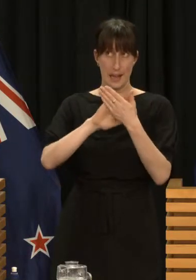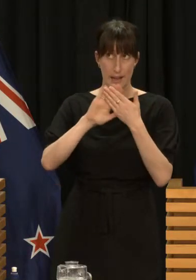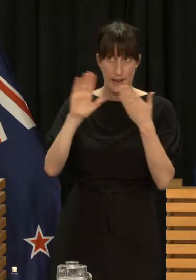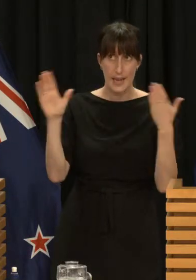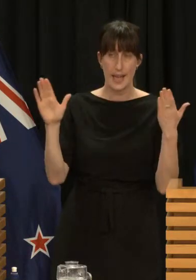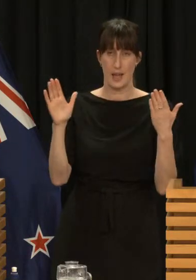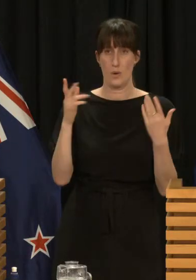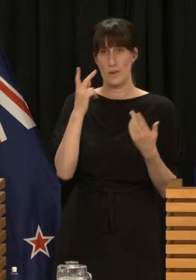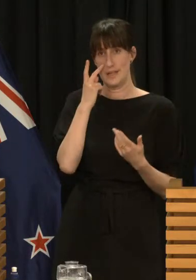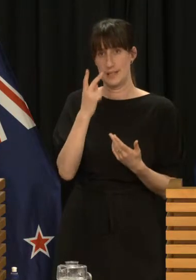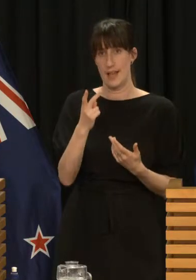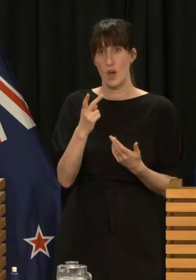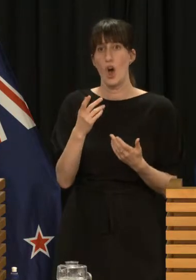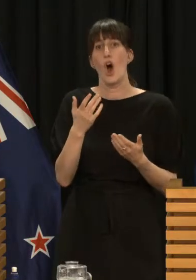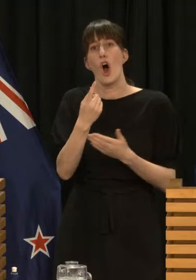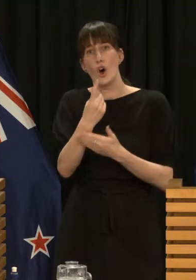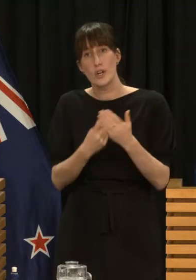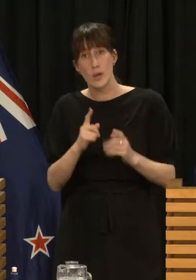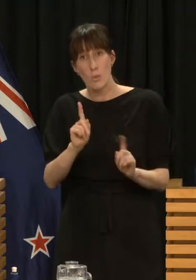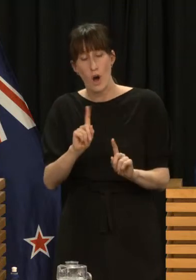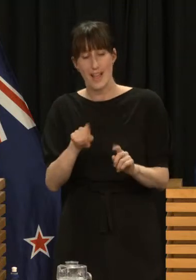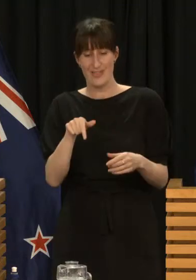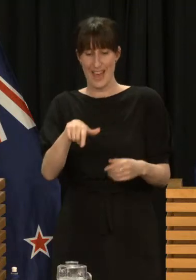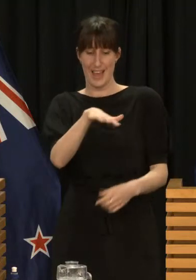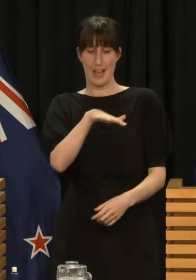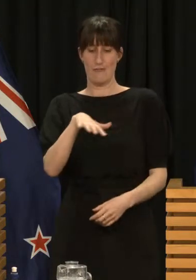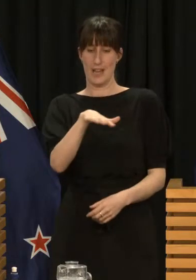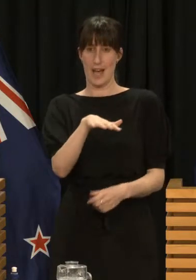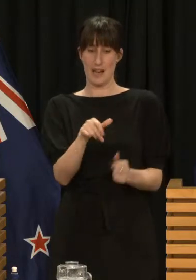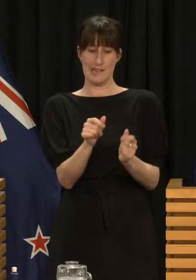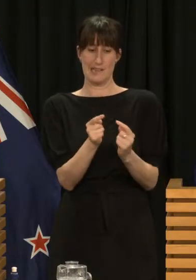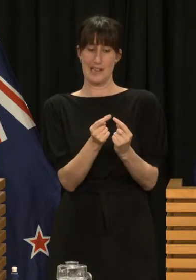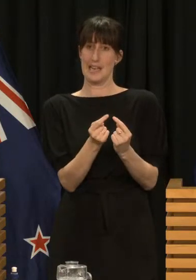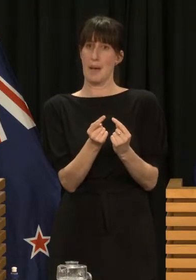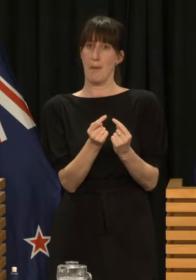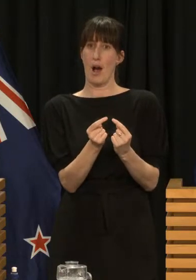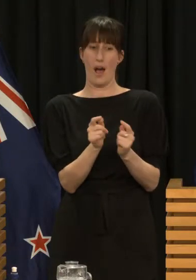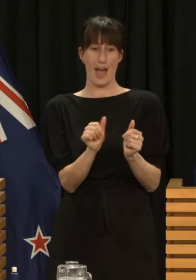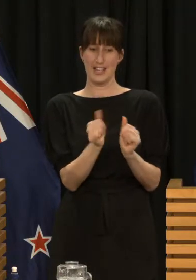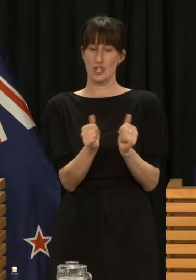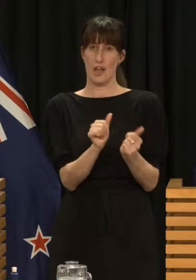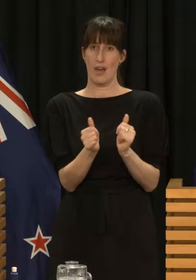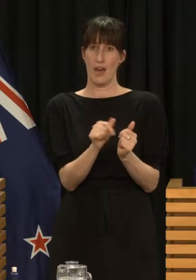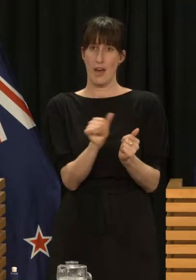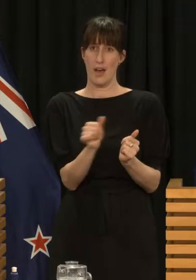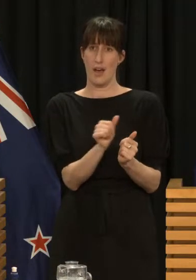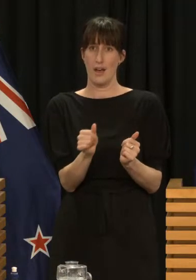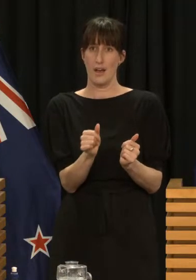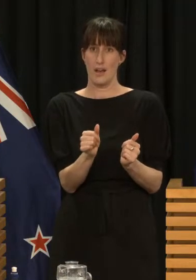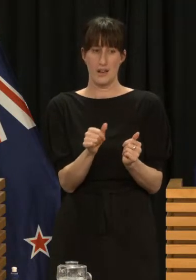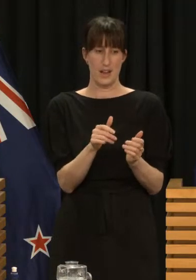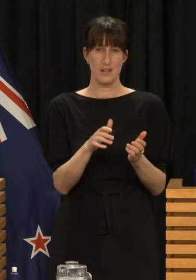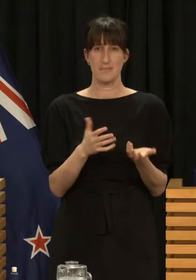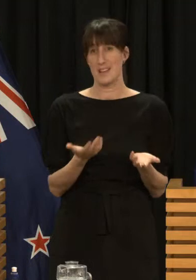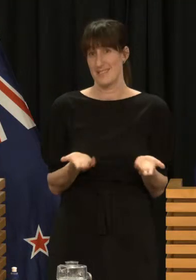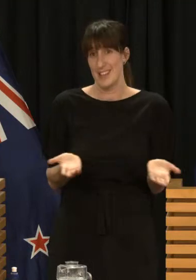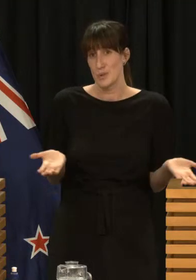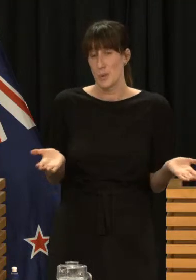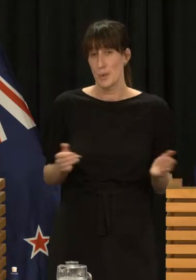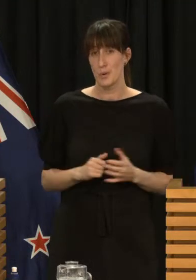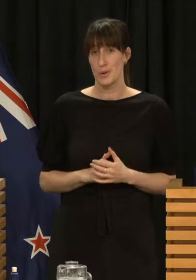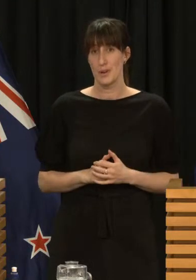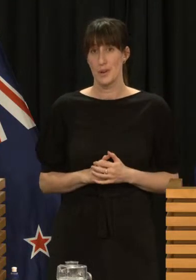general geographical area where they both have been. But we're using every avenue to see if we can